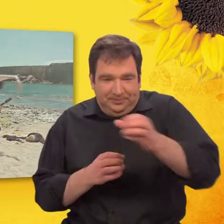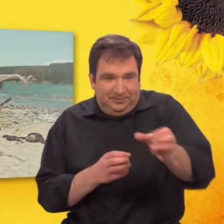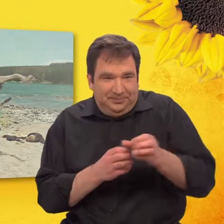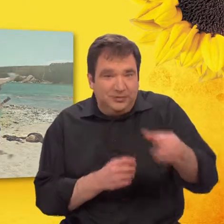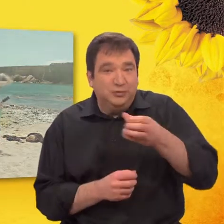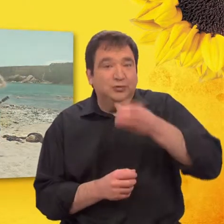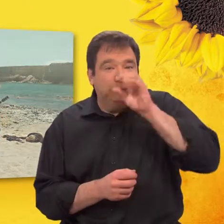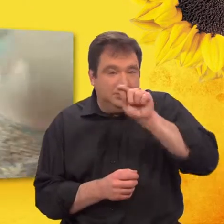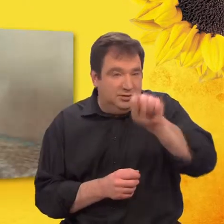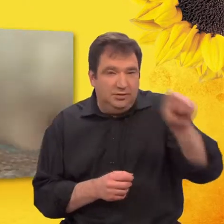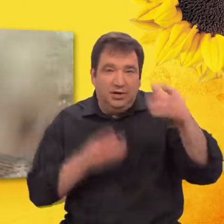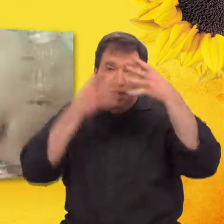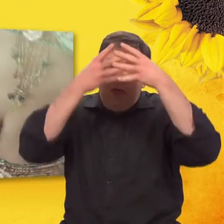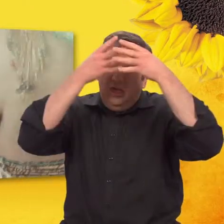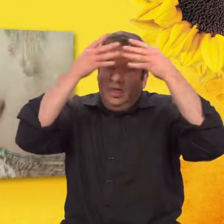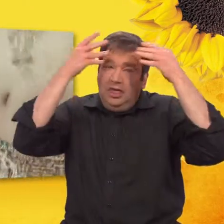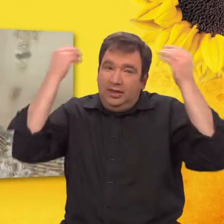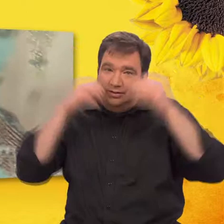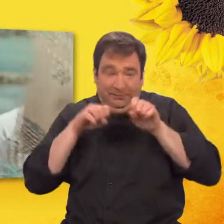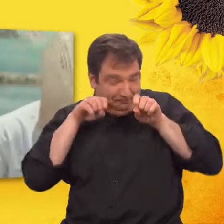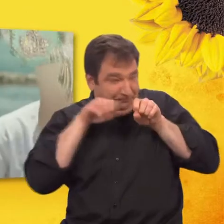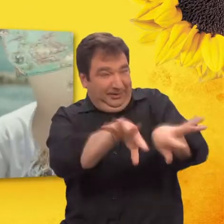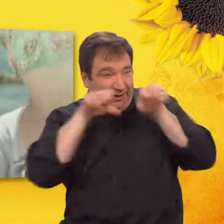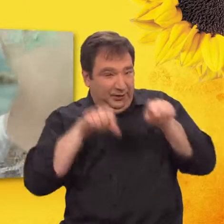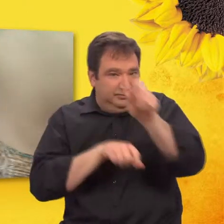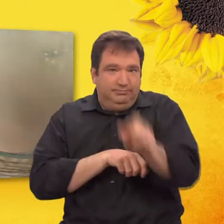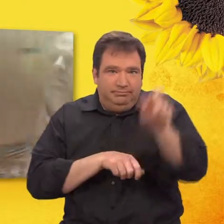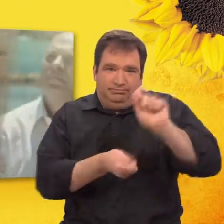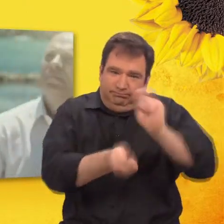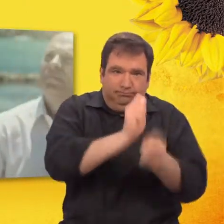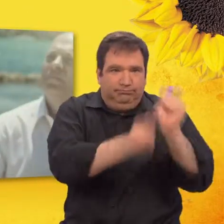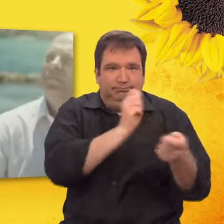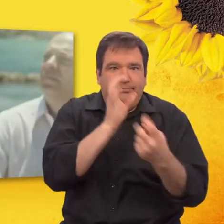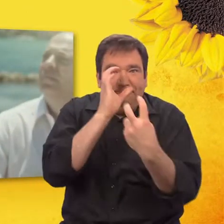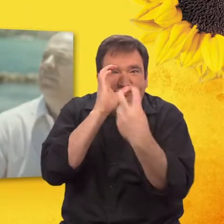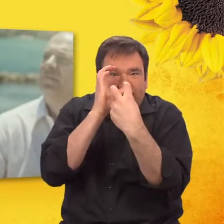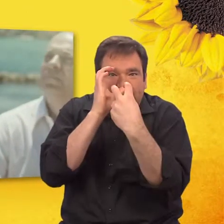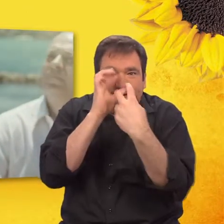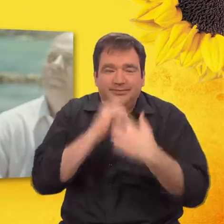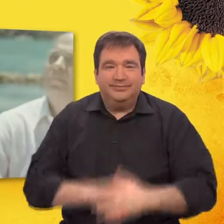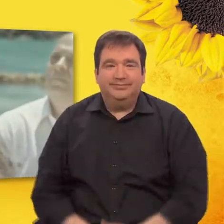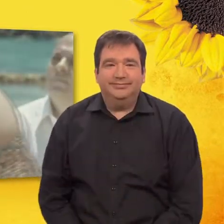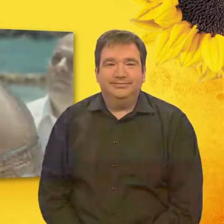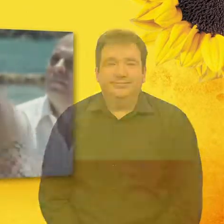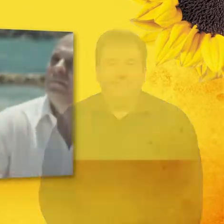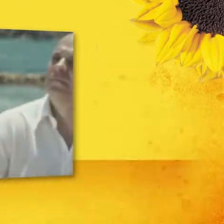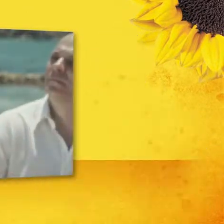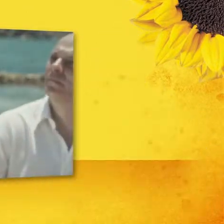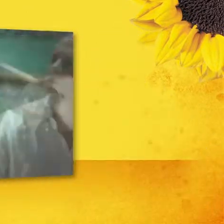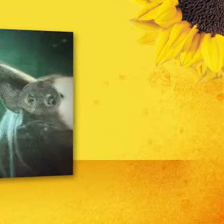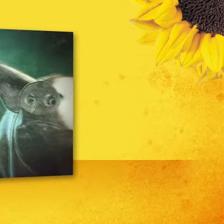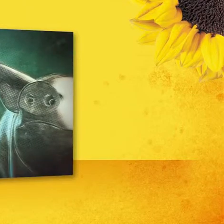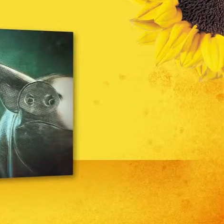Drugs the sailors with a drink, making them lose their memory. Then, with a magic spell, she turns them into pigs.